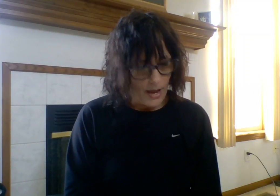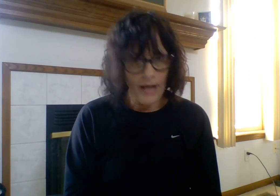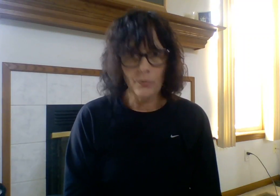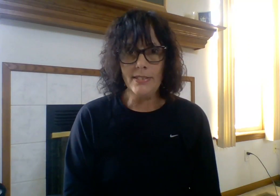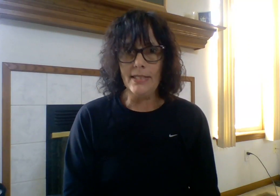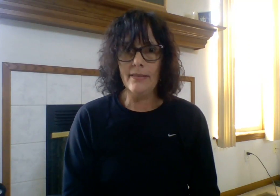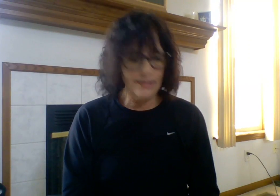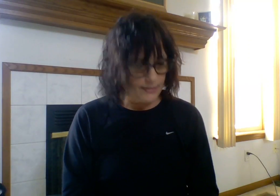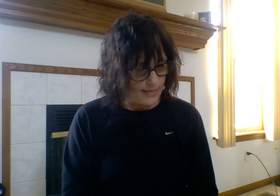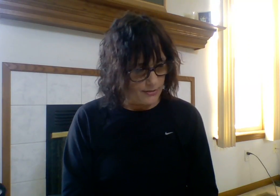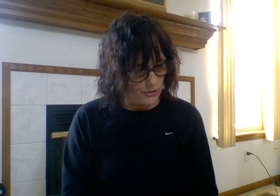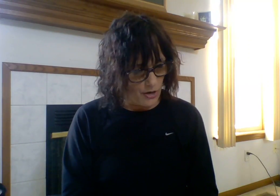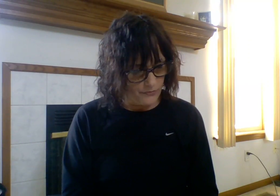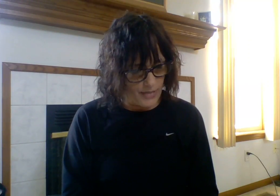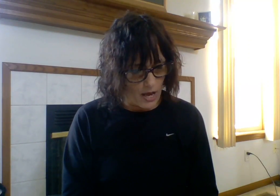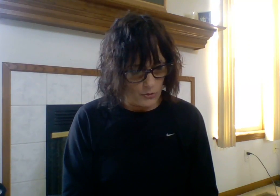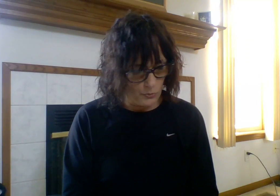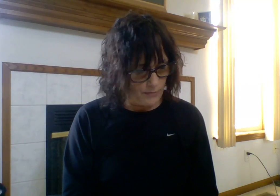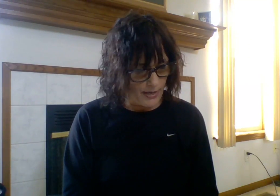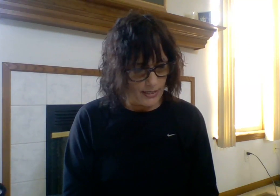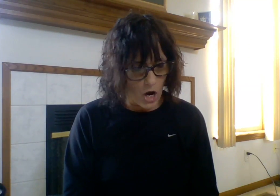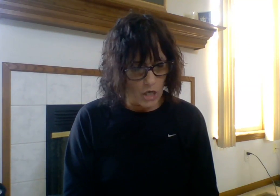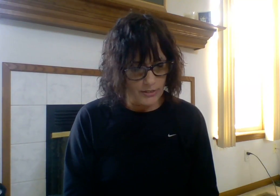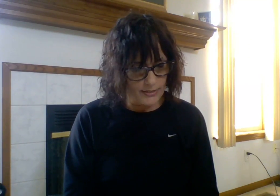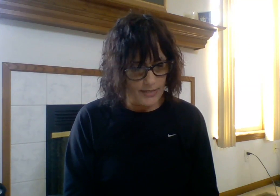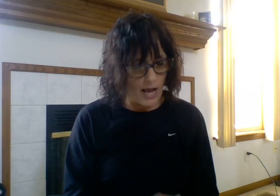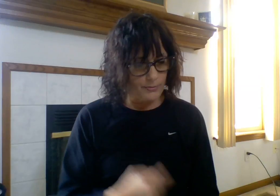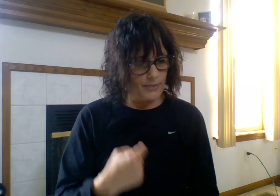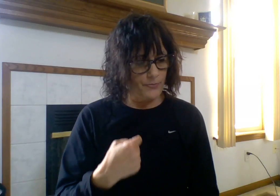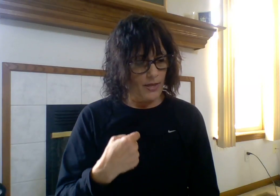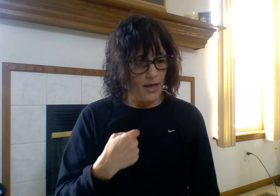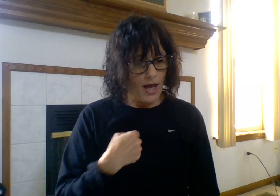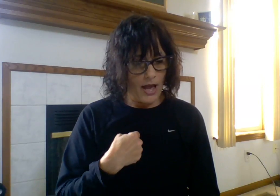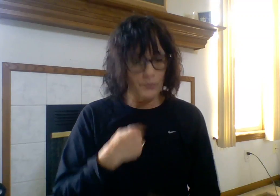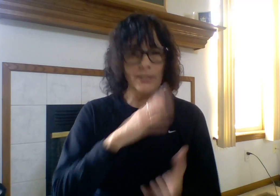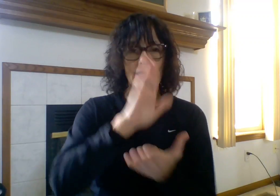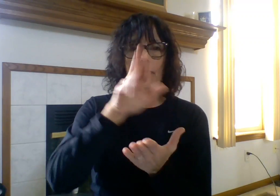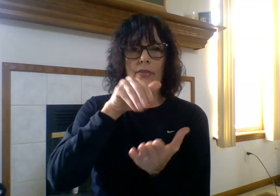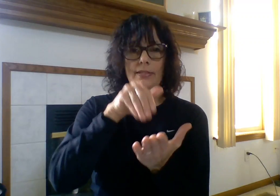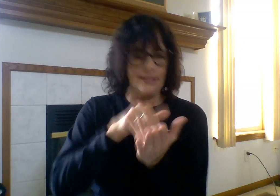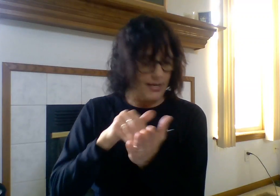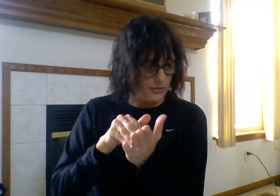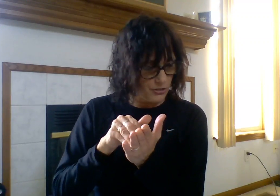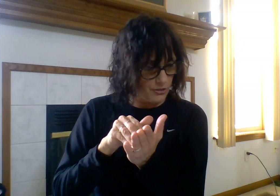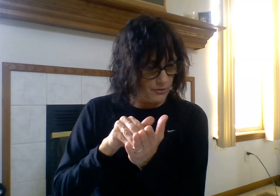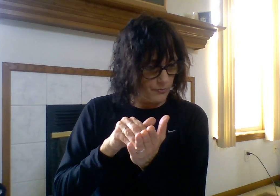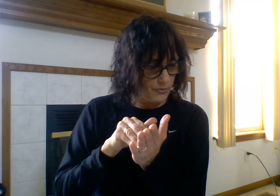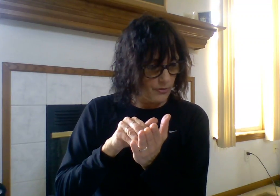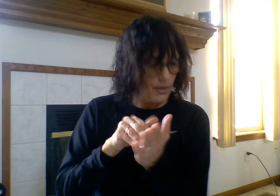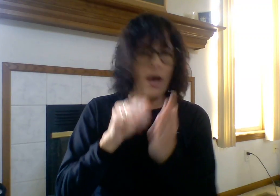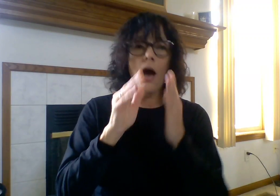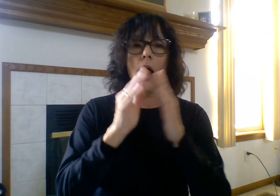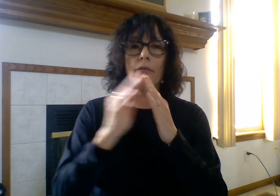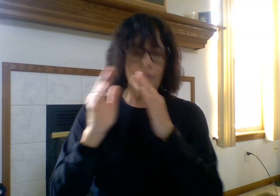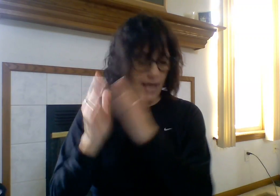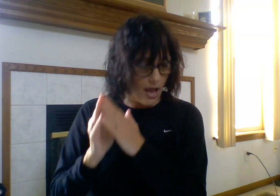I was in the center of town when my car stopped. I was in the center of